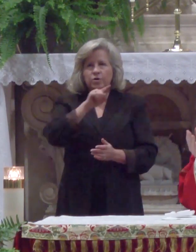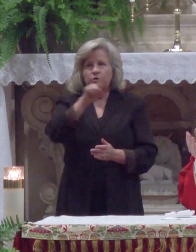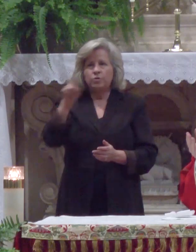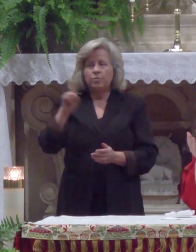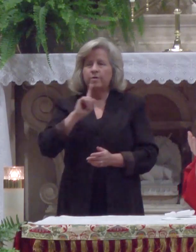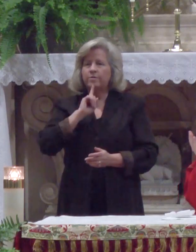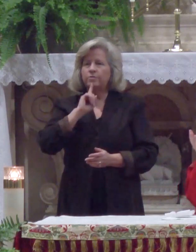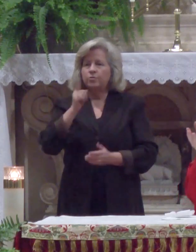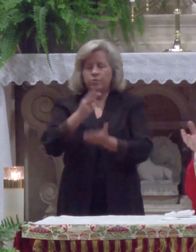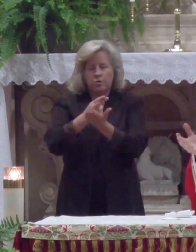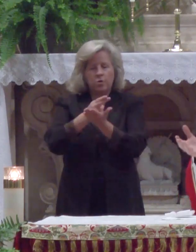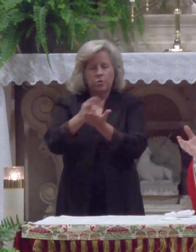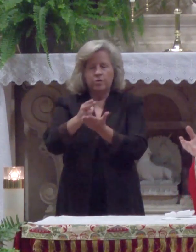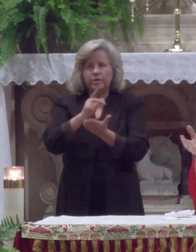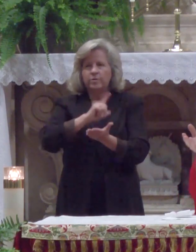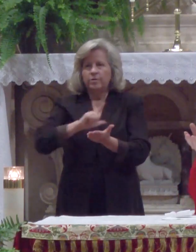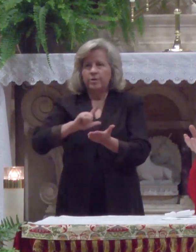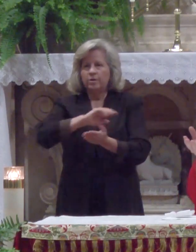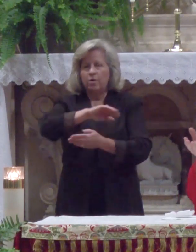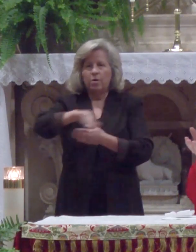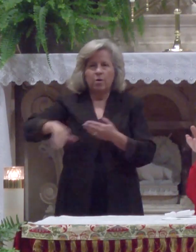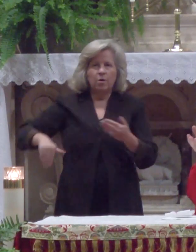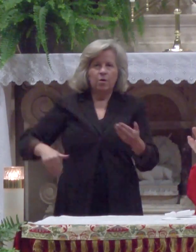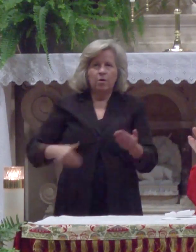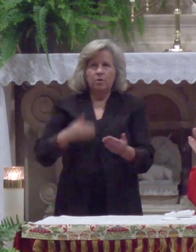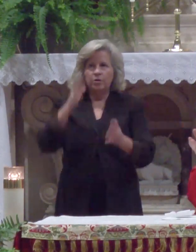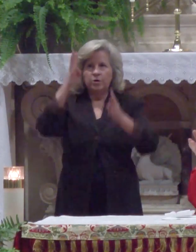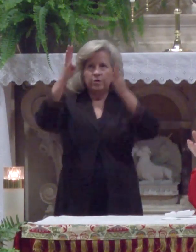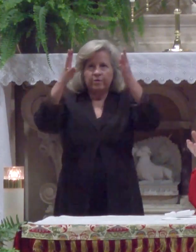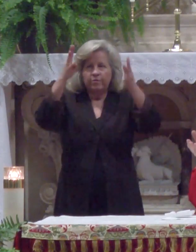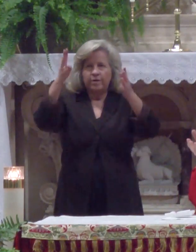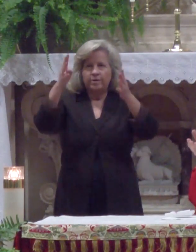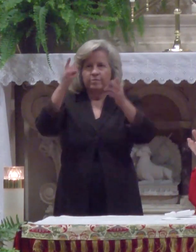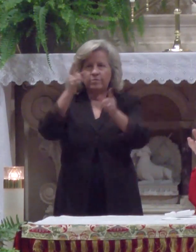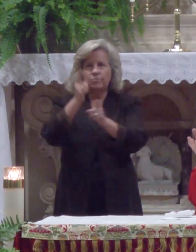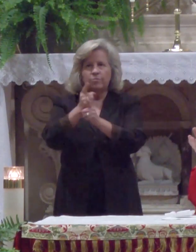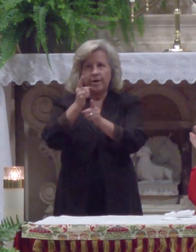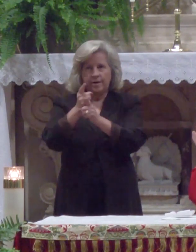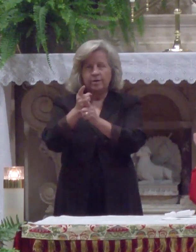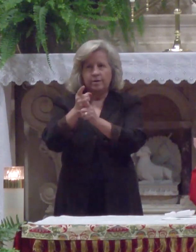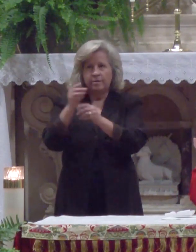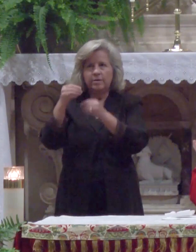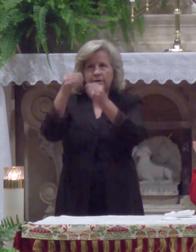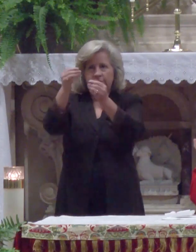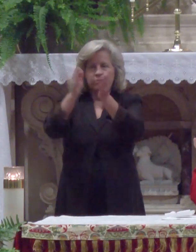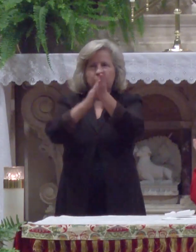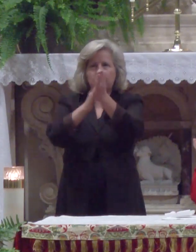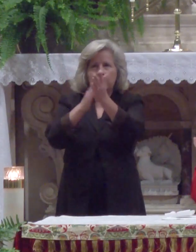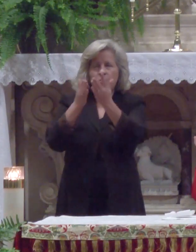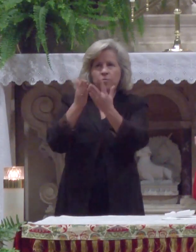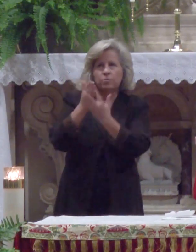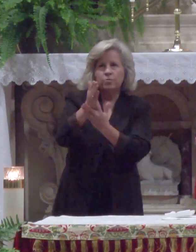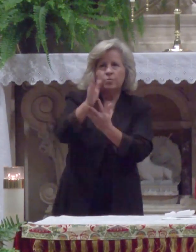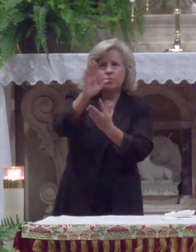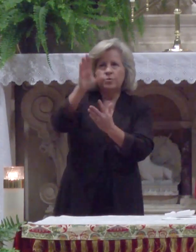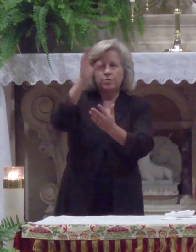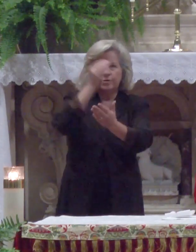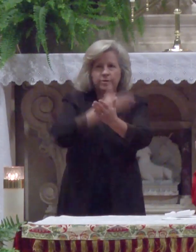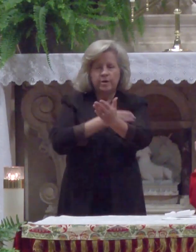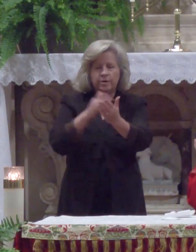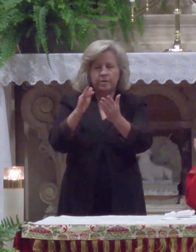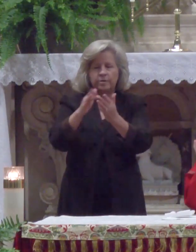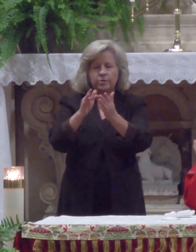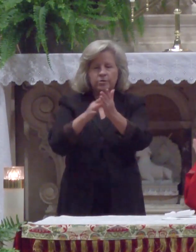are indeed holy, O Lord, and all you have created rightly gives you praise. For through your Son, our Lord Jesus Christ,